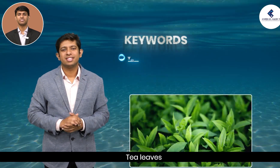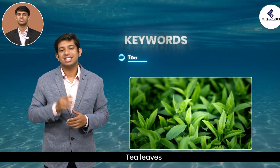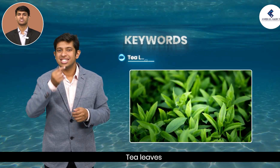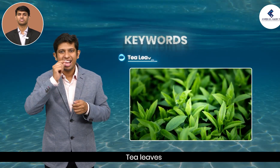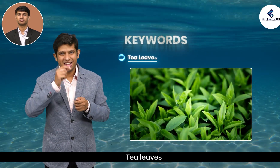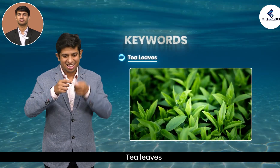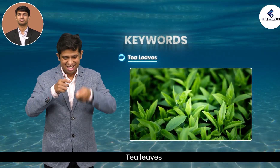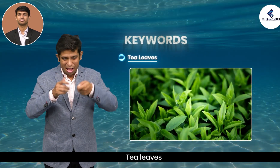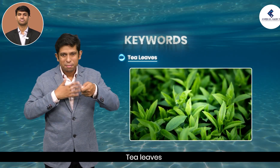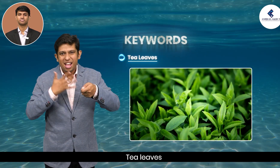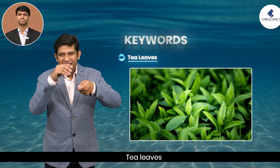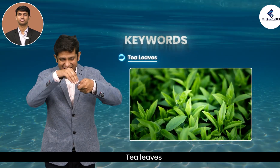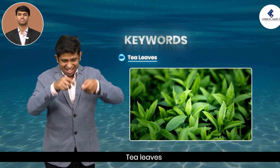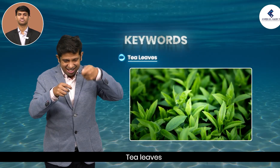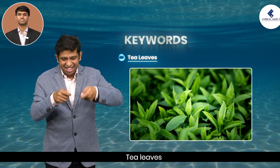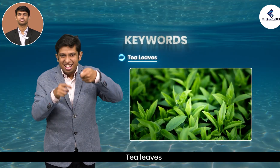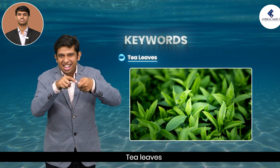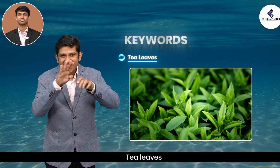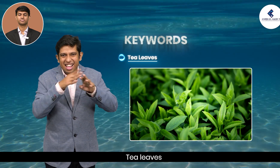tea leaves,